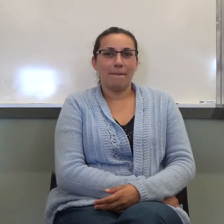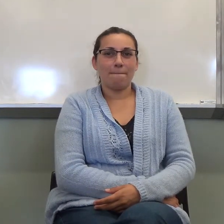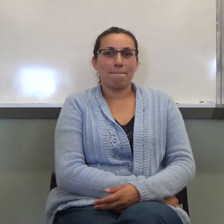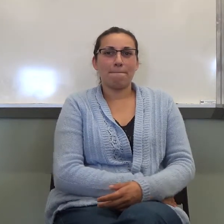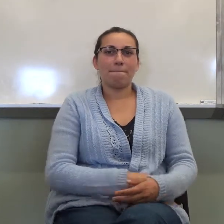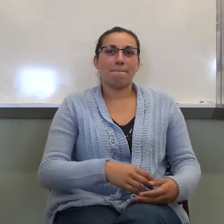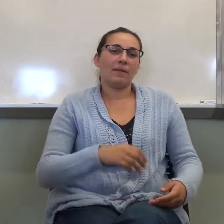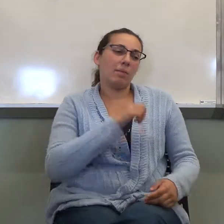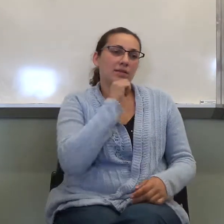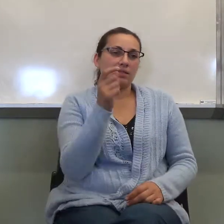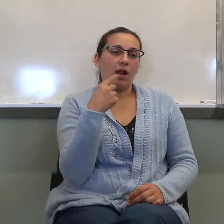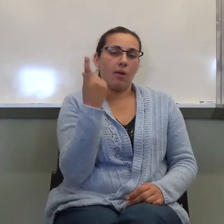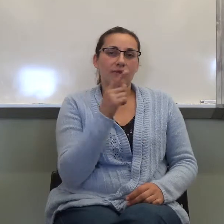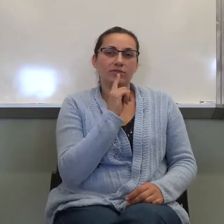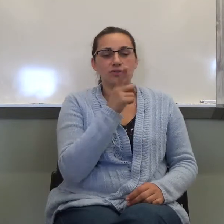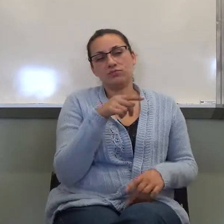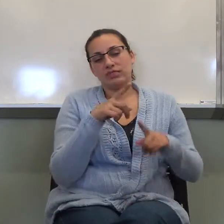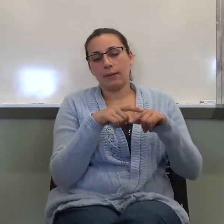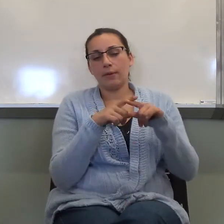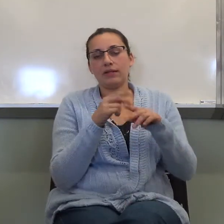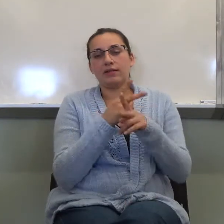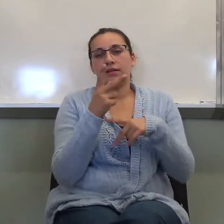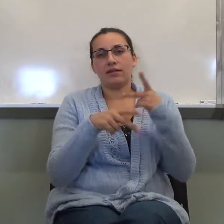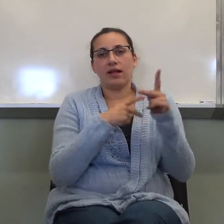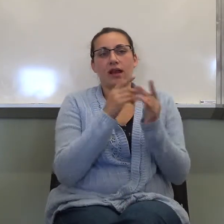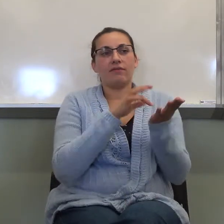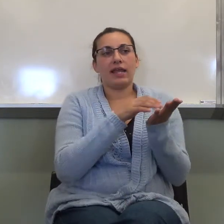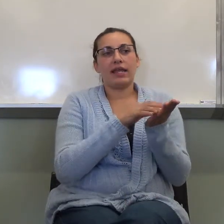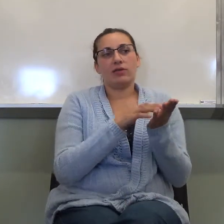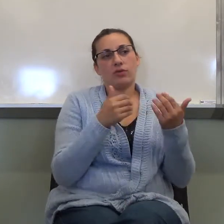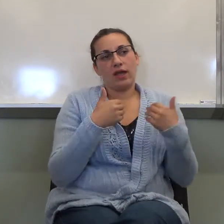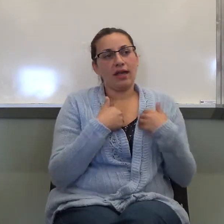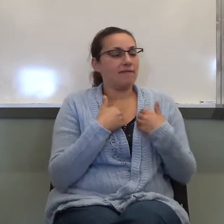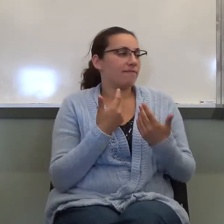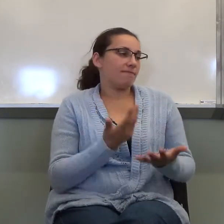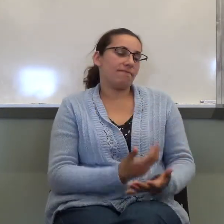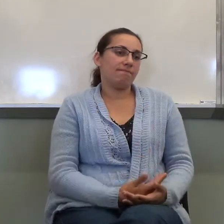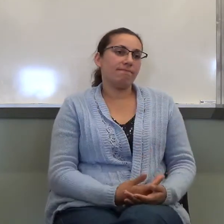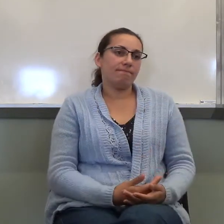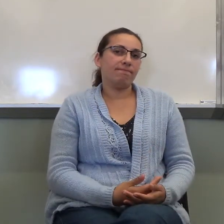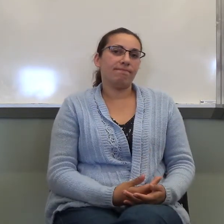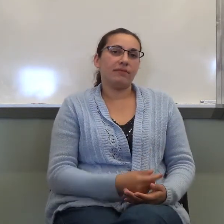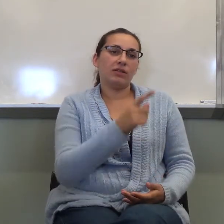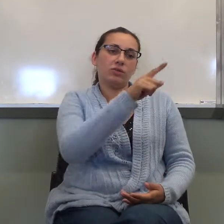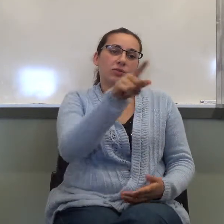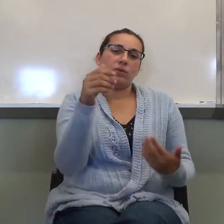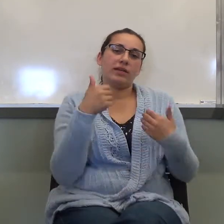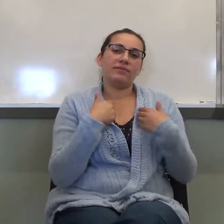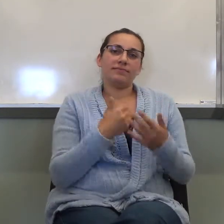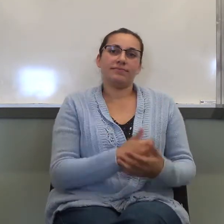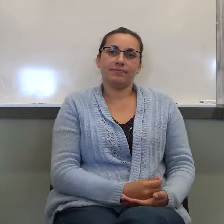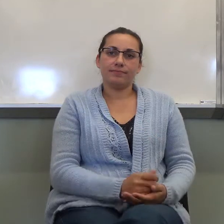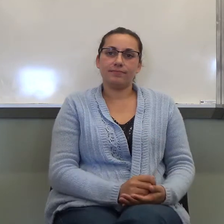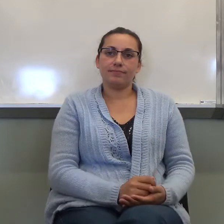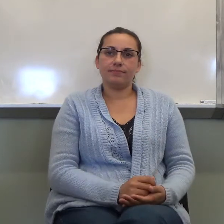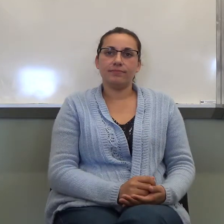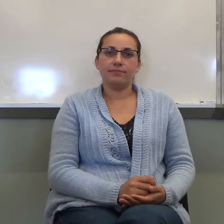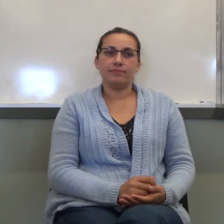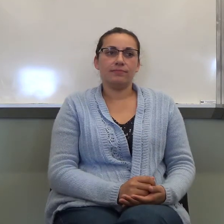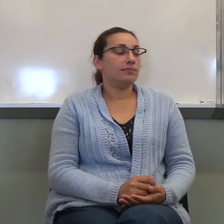true. It depends on the brand of calculator you have. I'm not looking at yours now. Then put it before